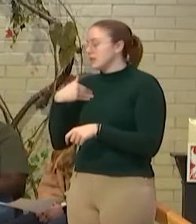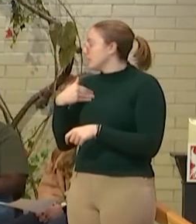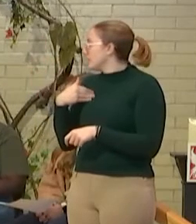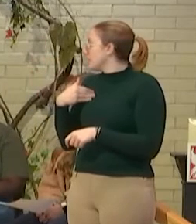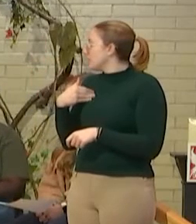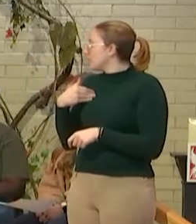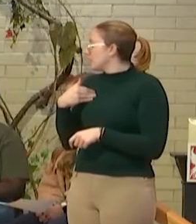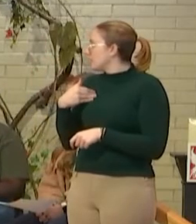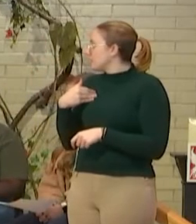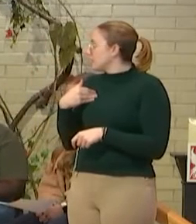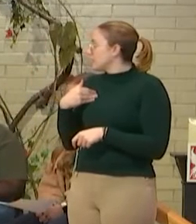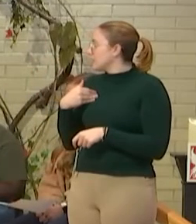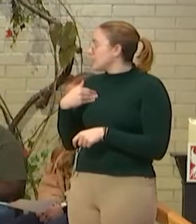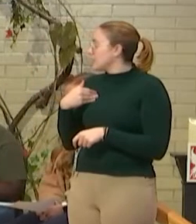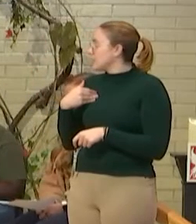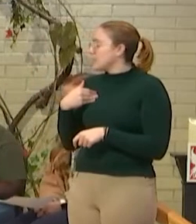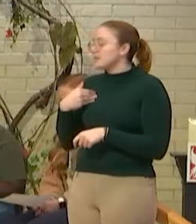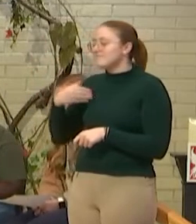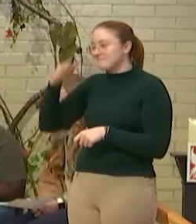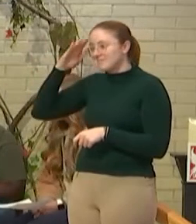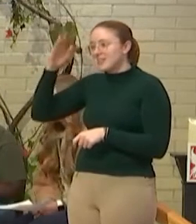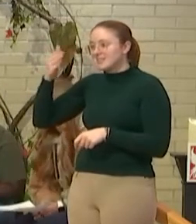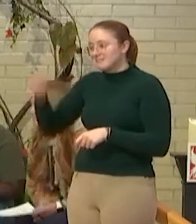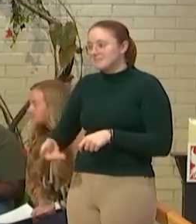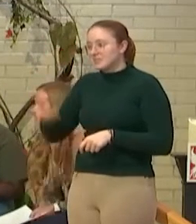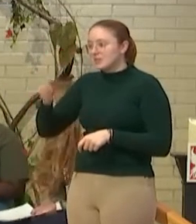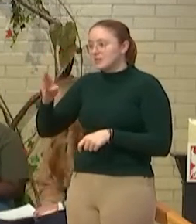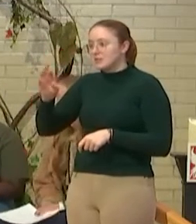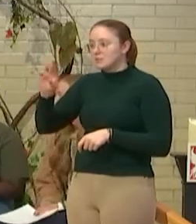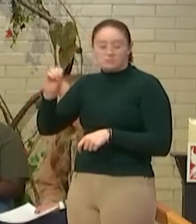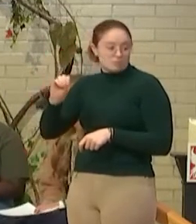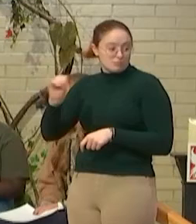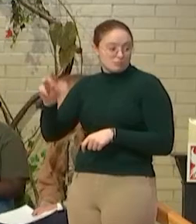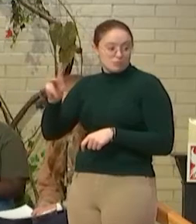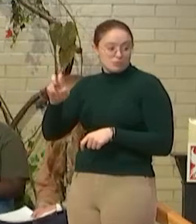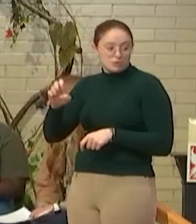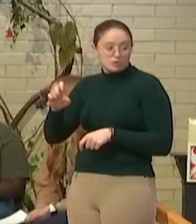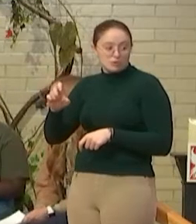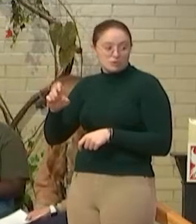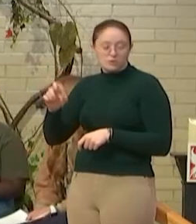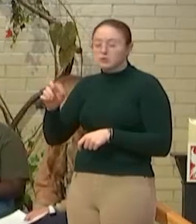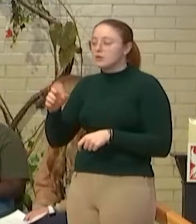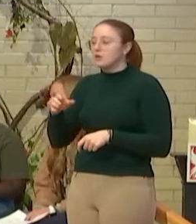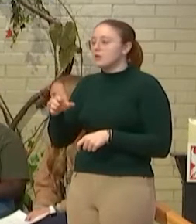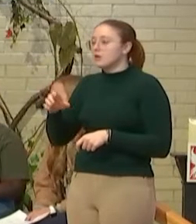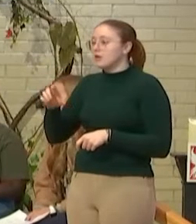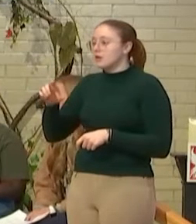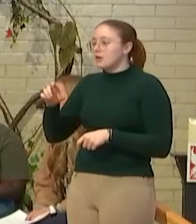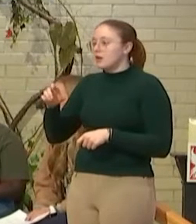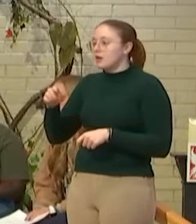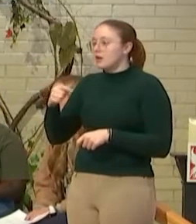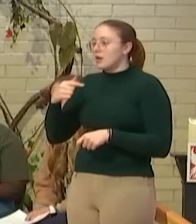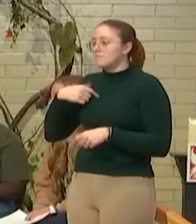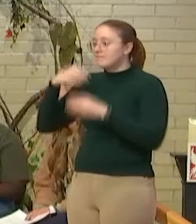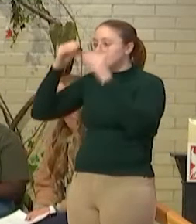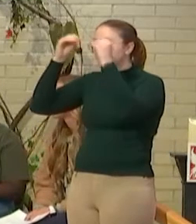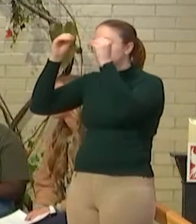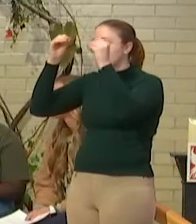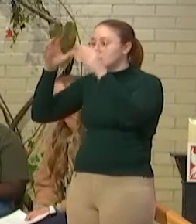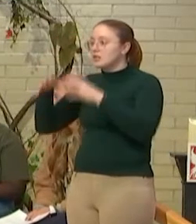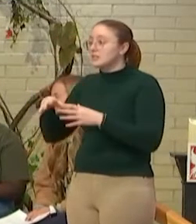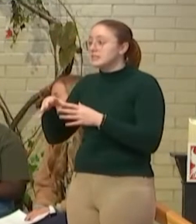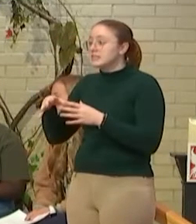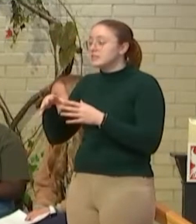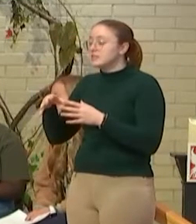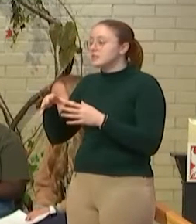Hi, I'm Brooke Lemon. Thank you for being here today. I am Associate Professor of Education, so I teach in our teacher education